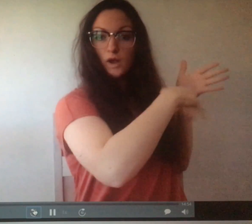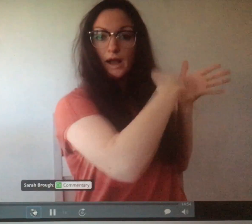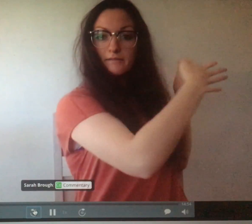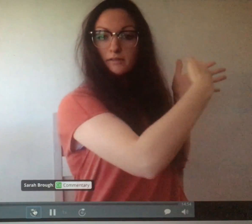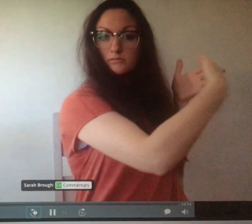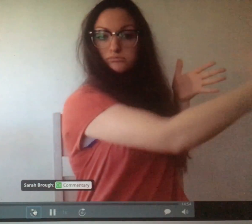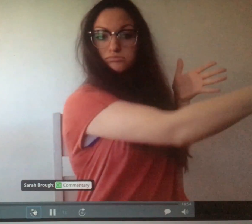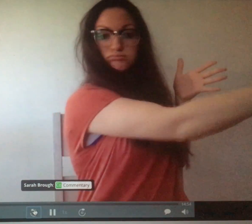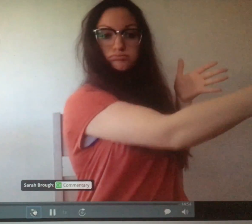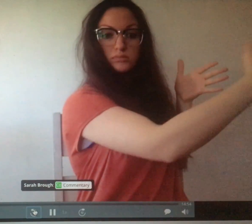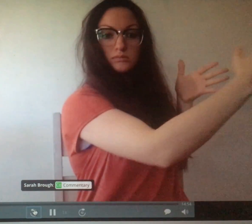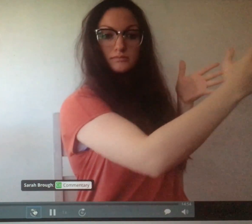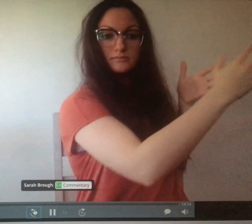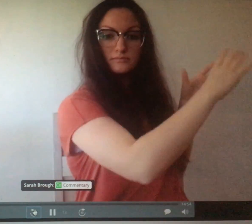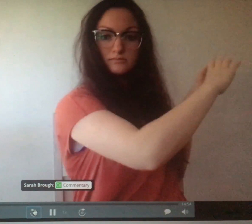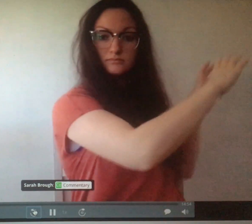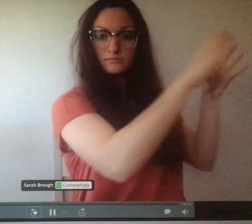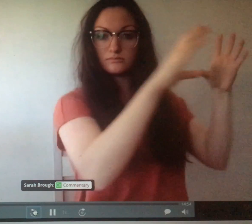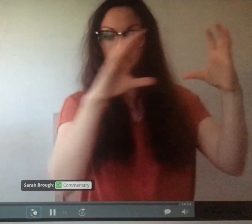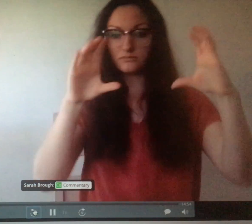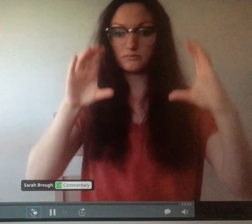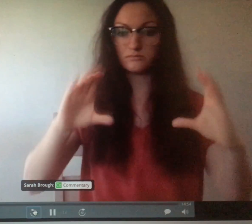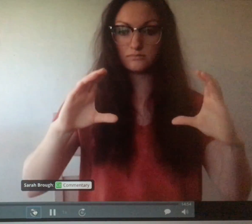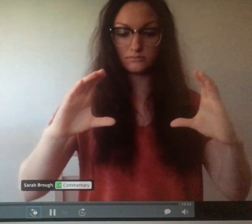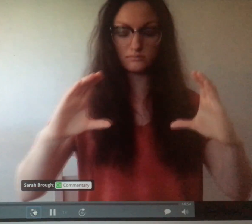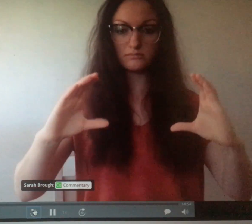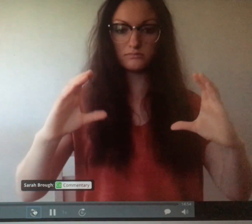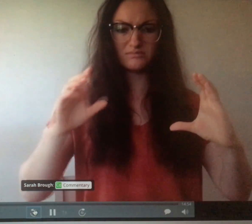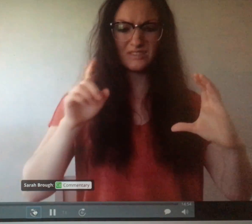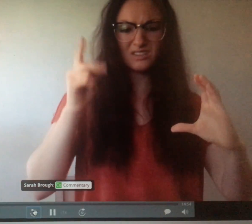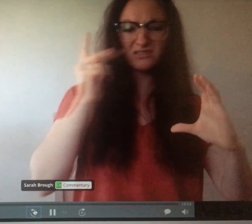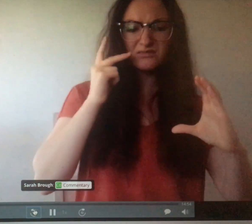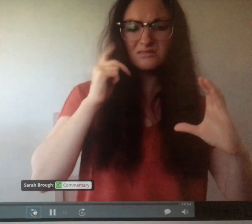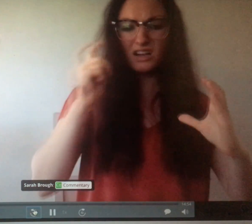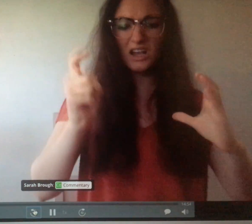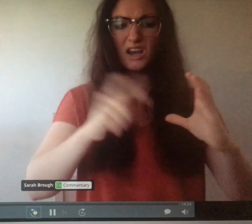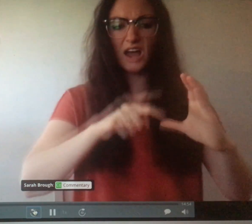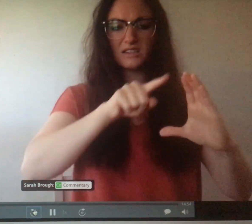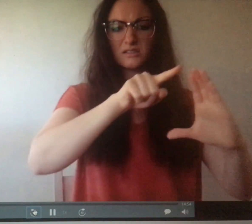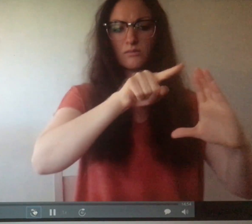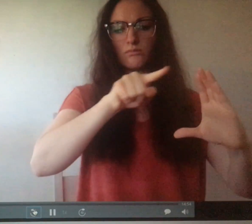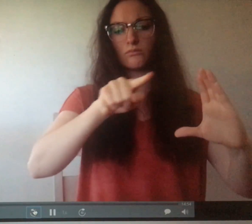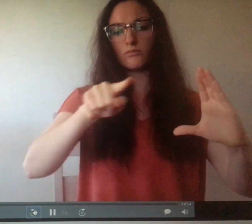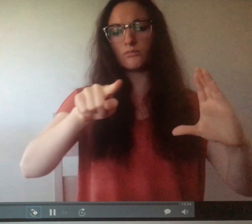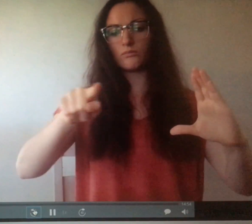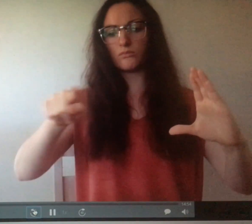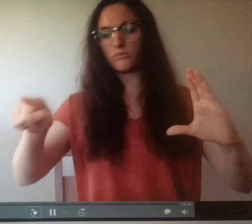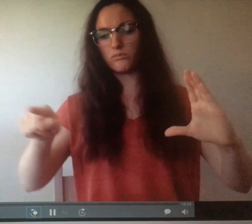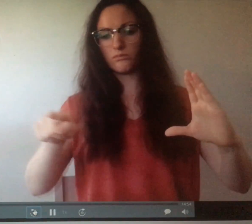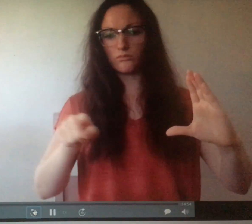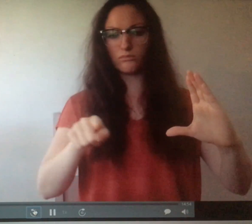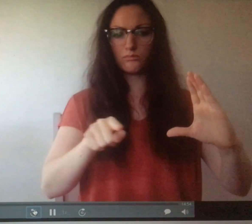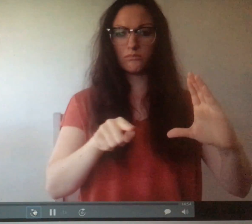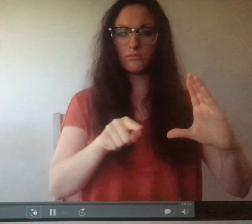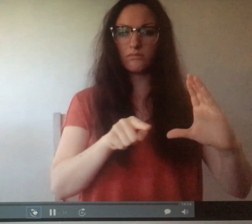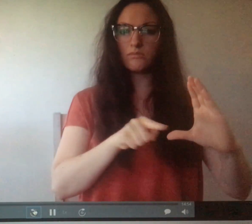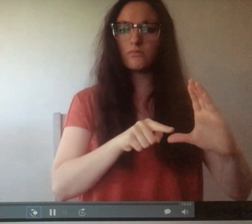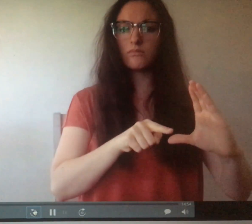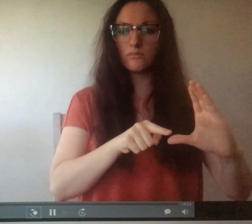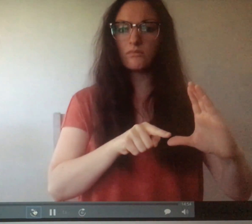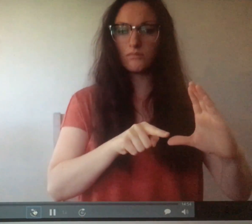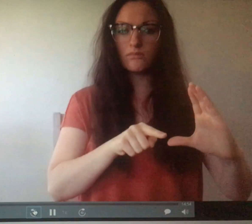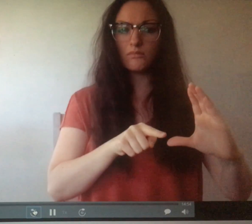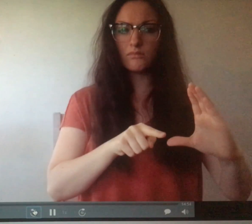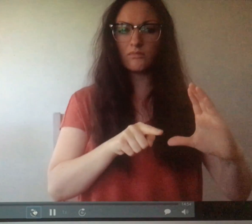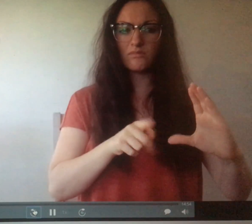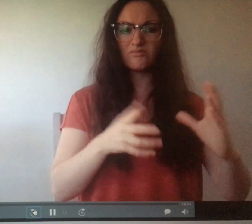mean. You'll notice that there's a single peak in the distribution and that the tails of the distribution are